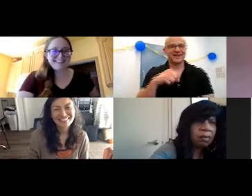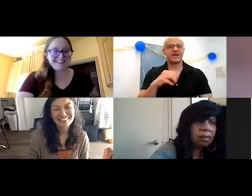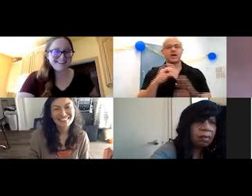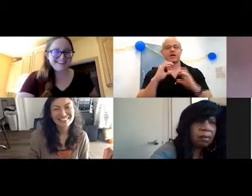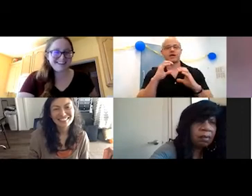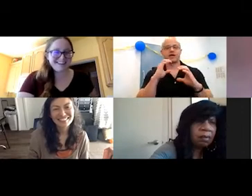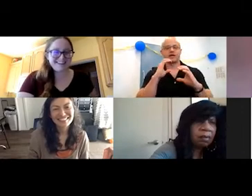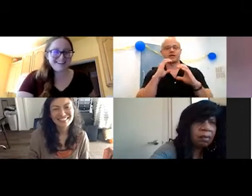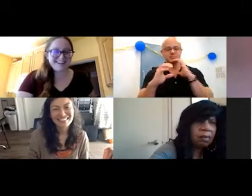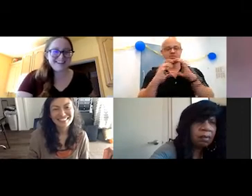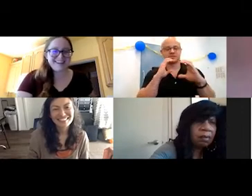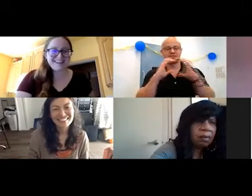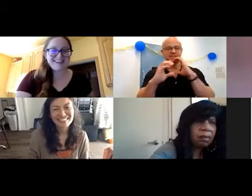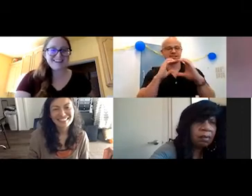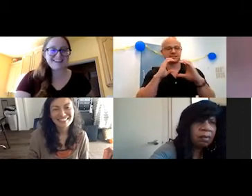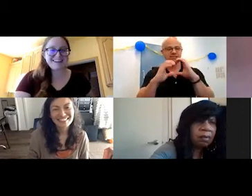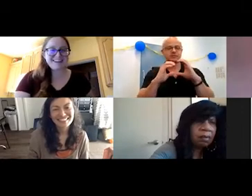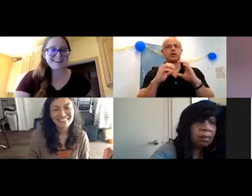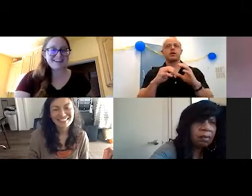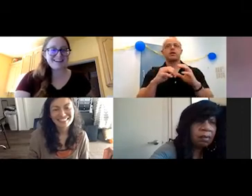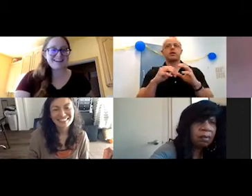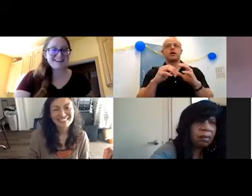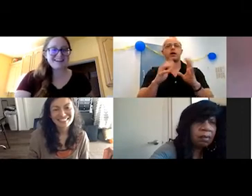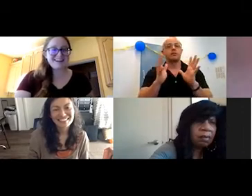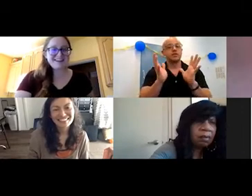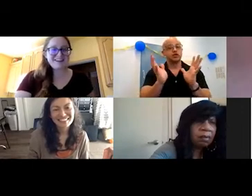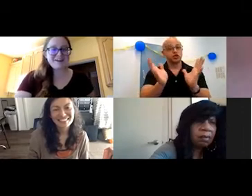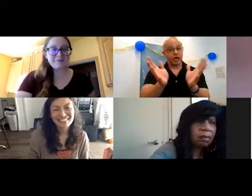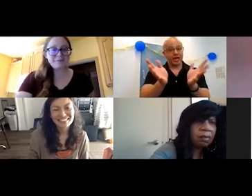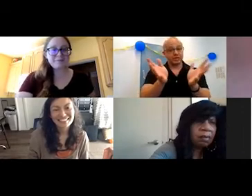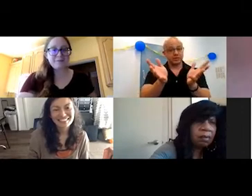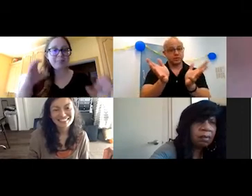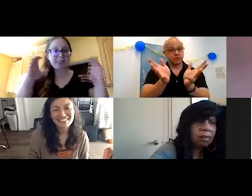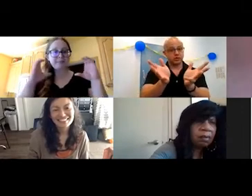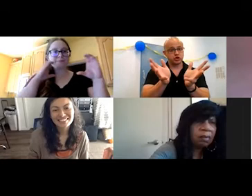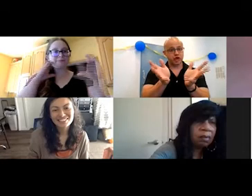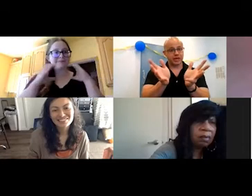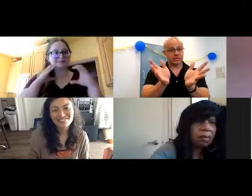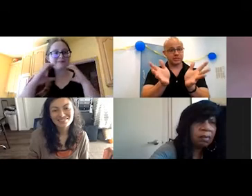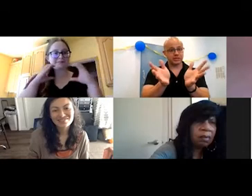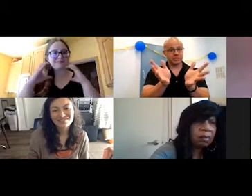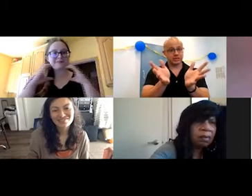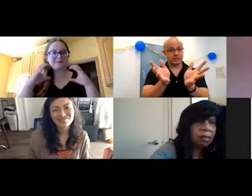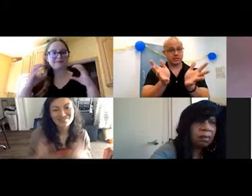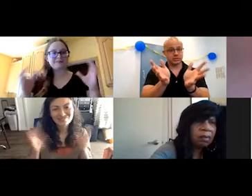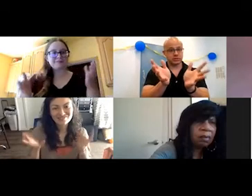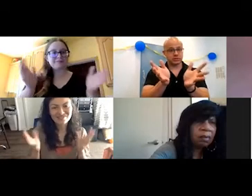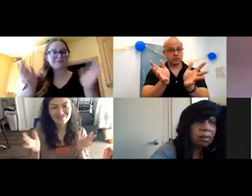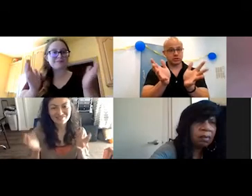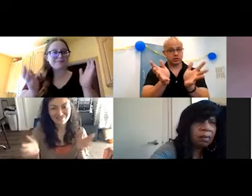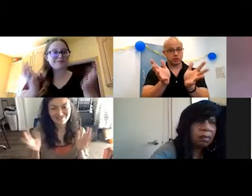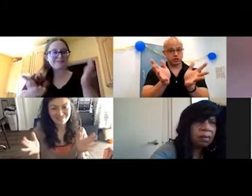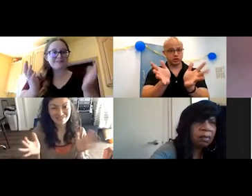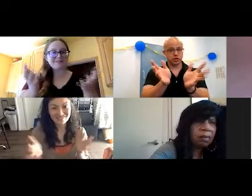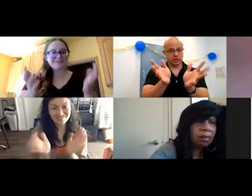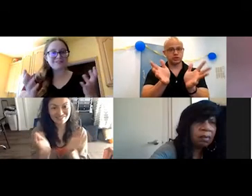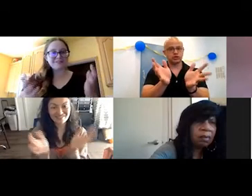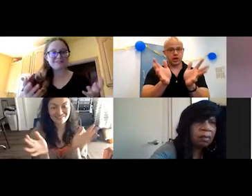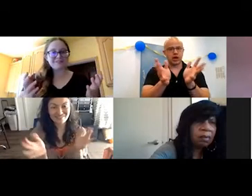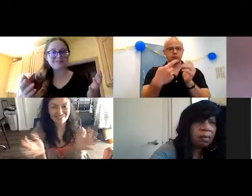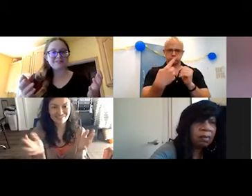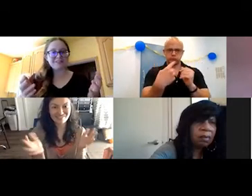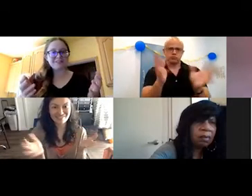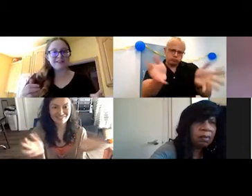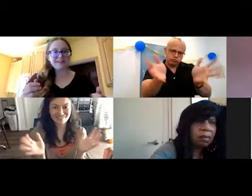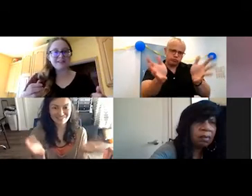Yeah, that's it. Okay, so it's 2 C's back and forth. This is chat. If you want to chat with someone,